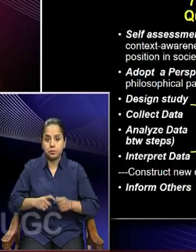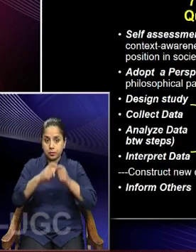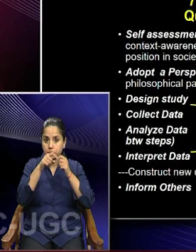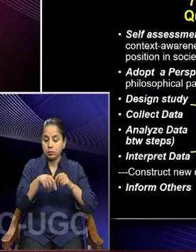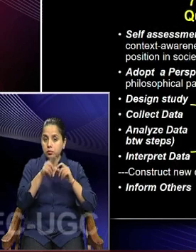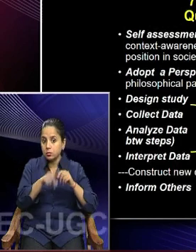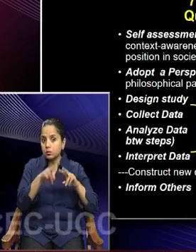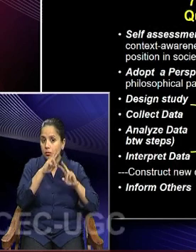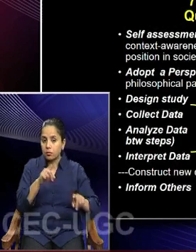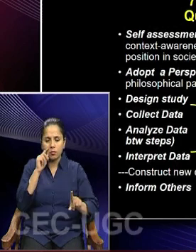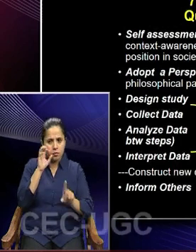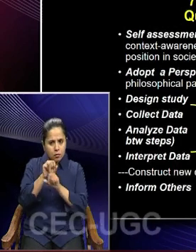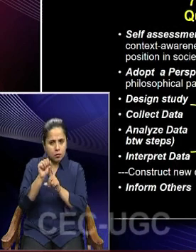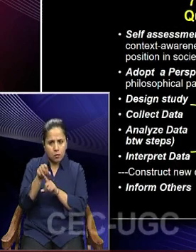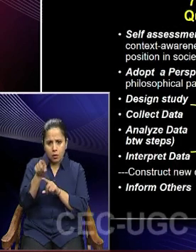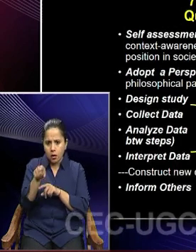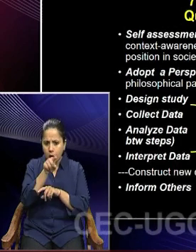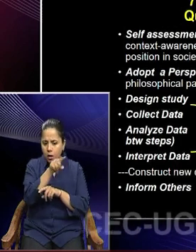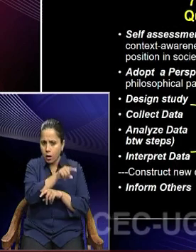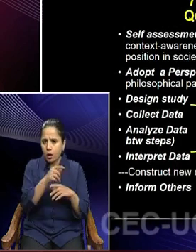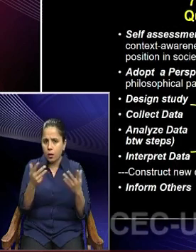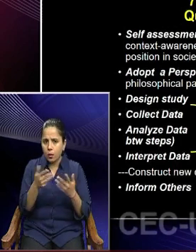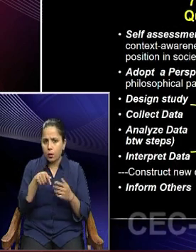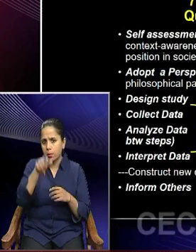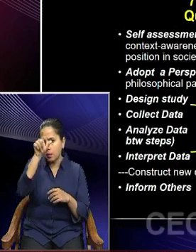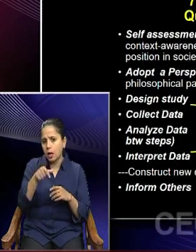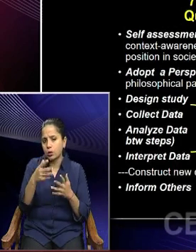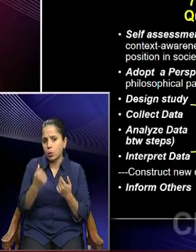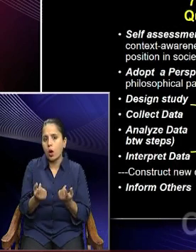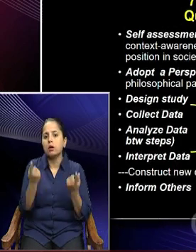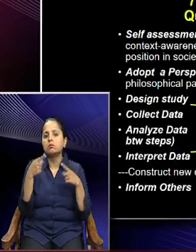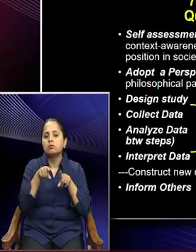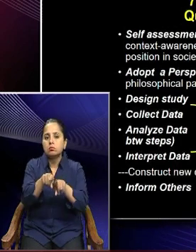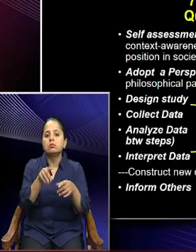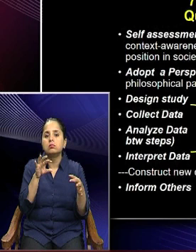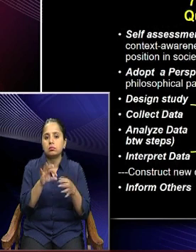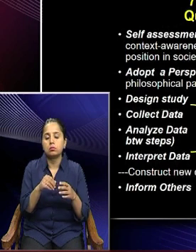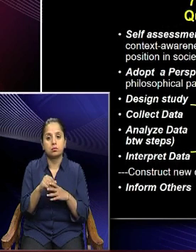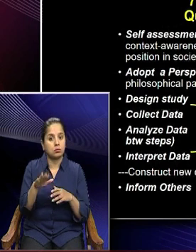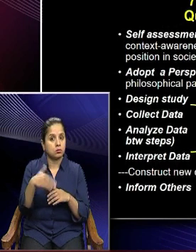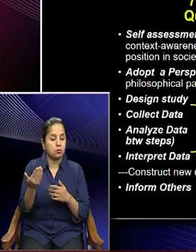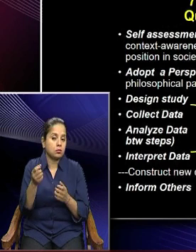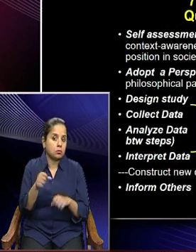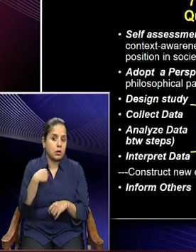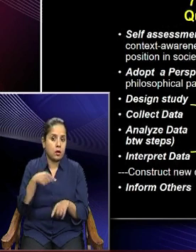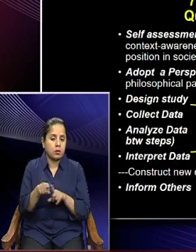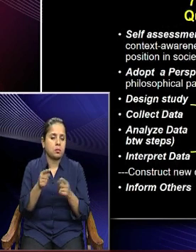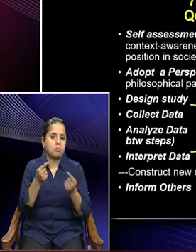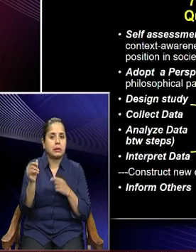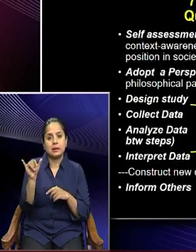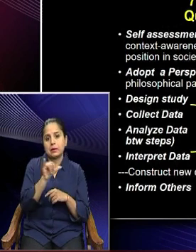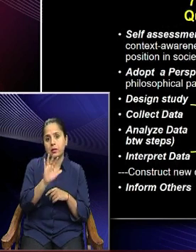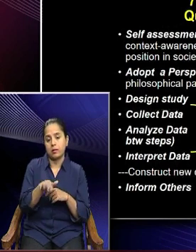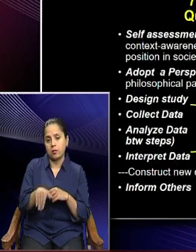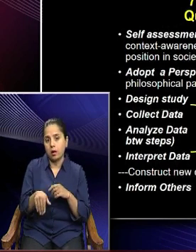to identify which paradigm the person wants to align with. And then of course, we have similar steps like